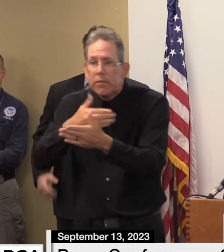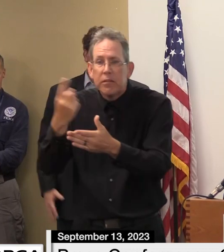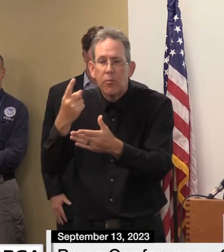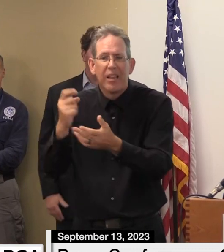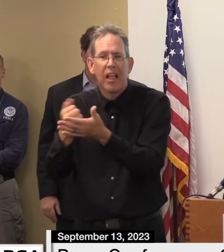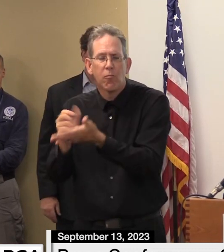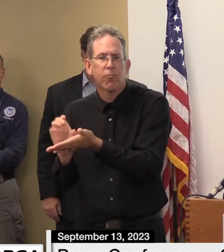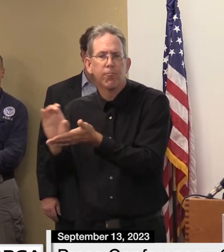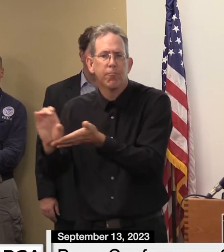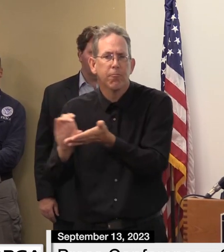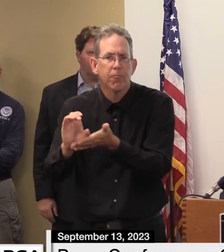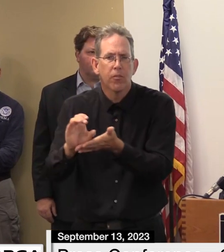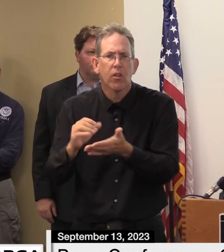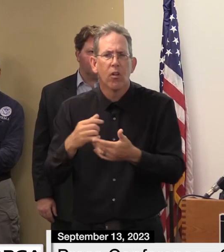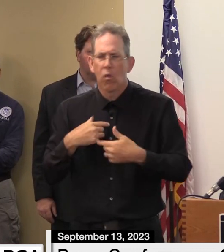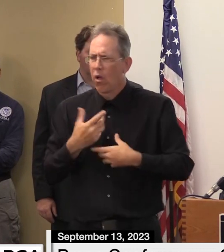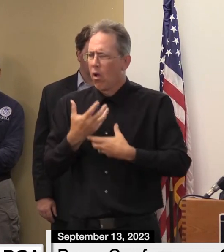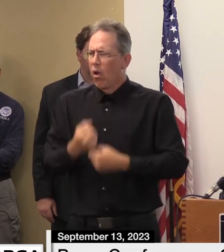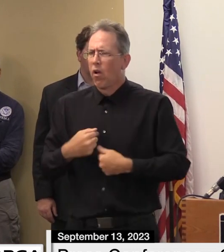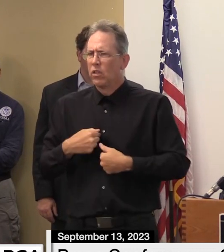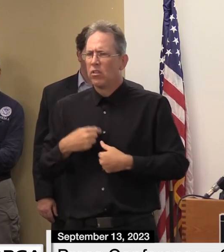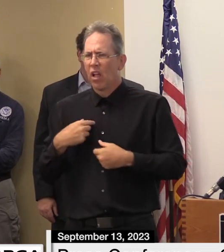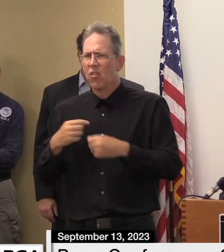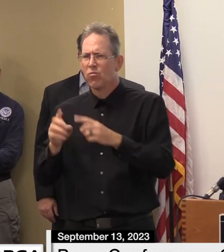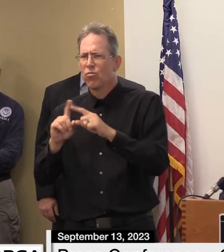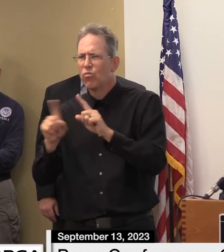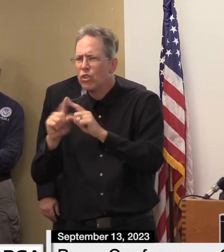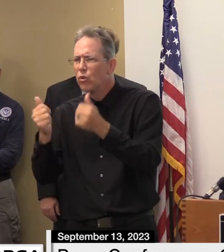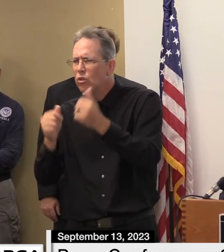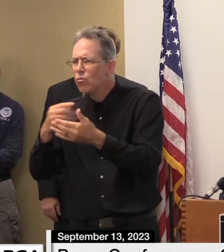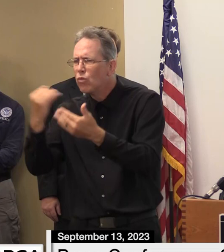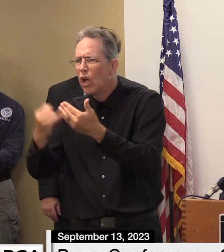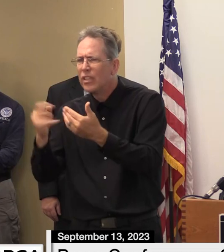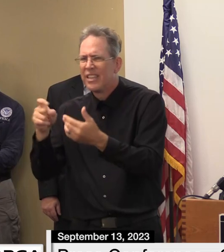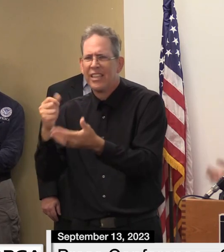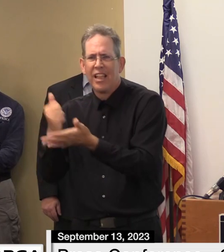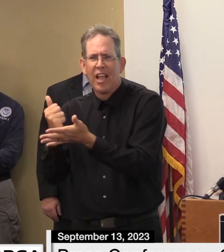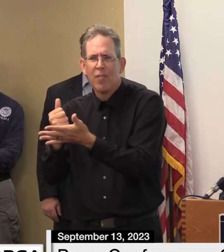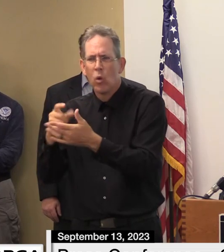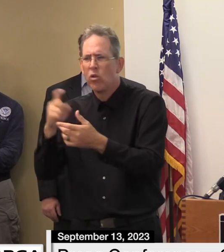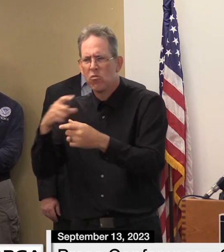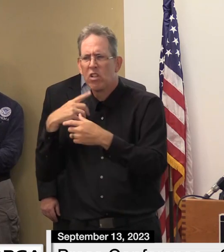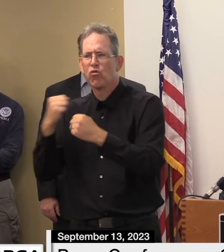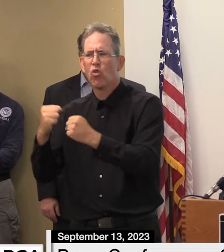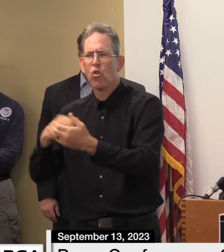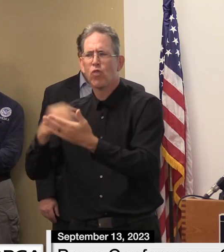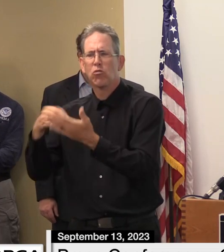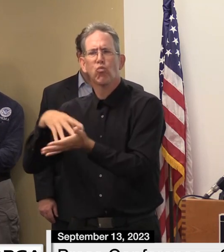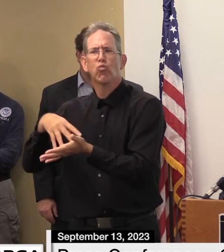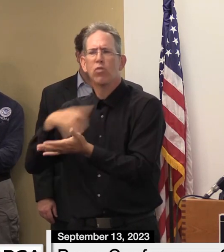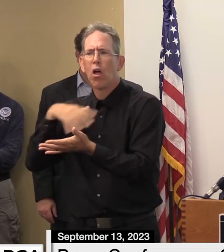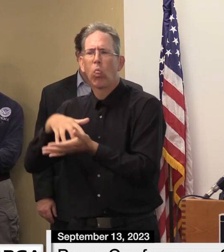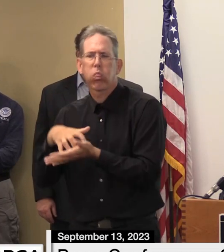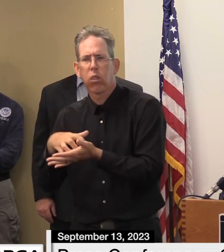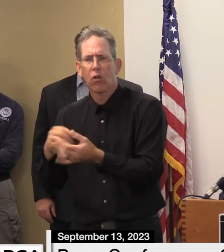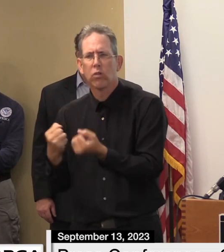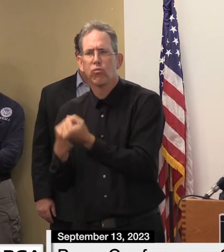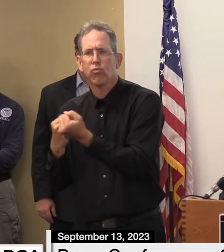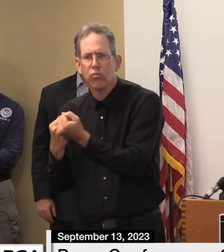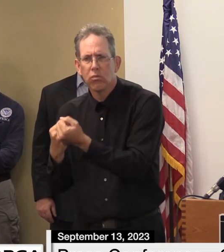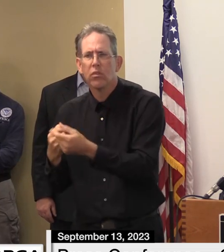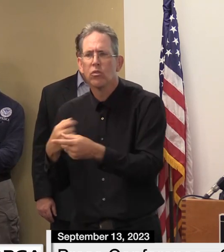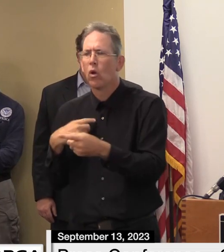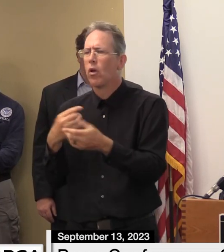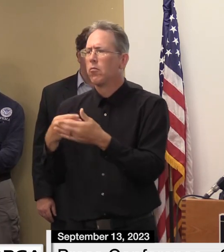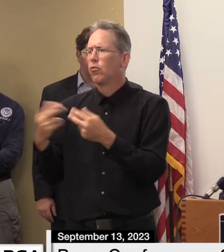comes from the pipeline that we know about, which is pretty robust, as well as knowing that